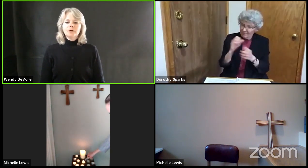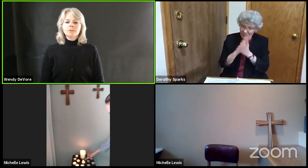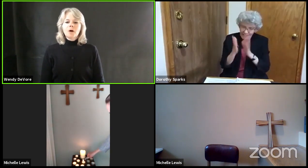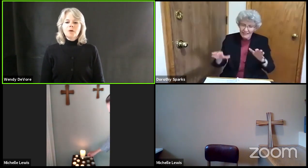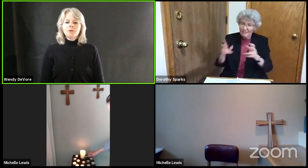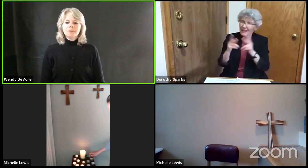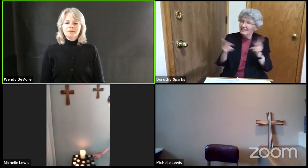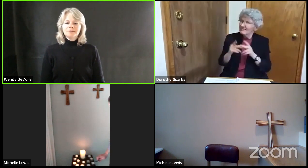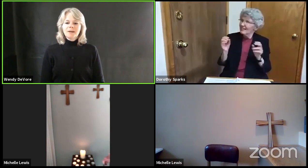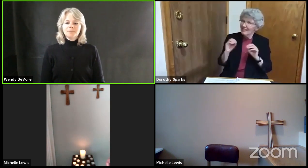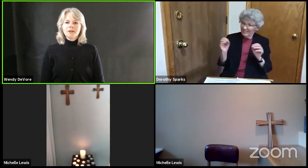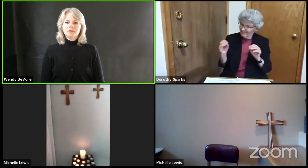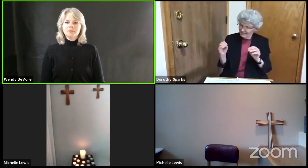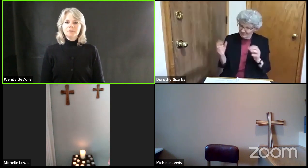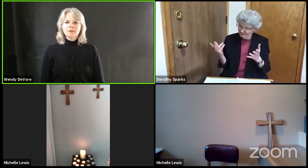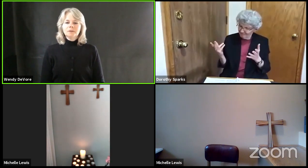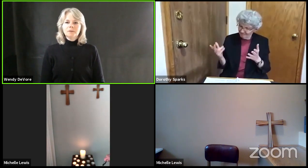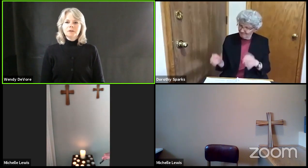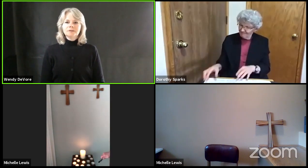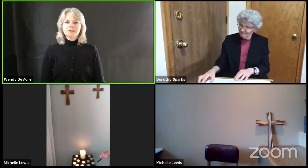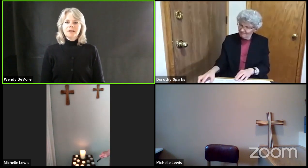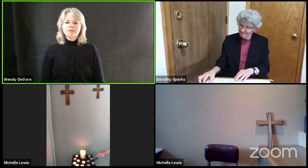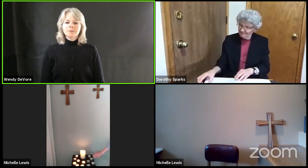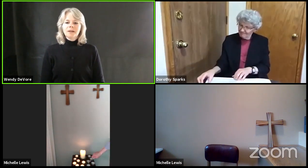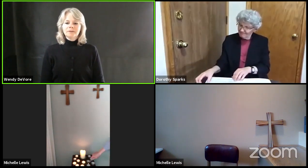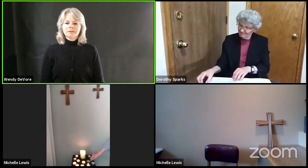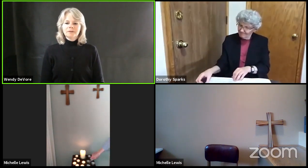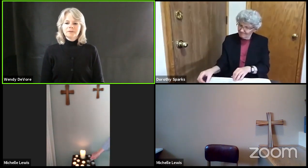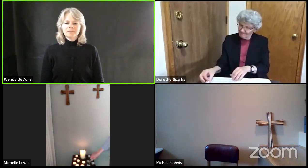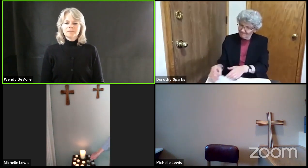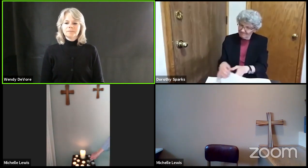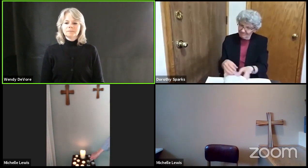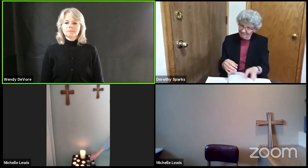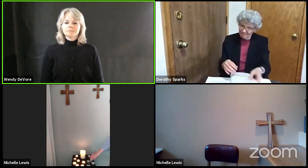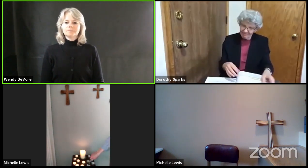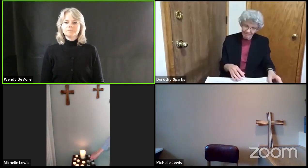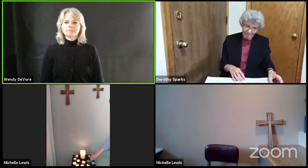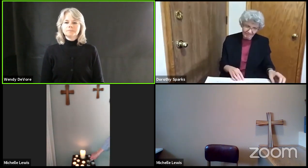those for whom home is not peaceful or a safe place.